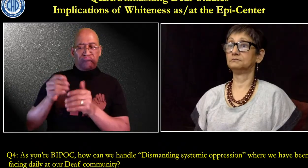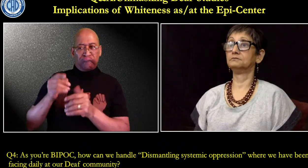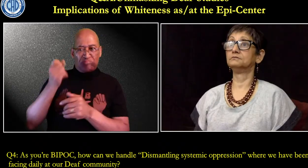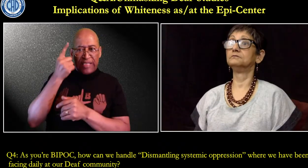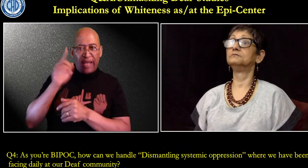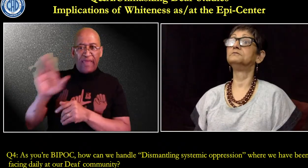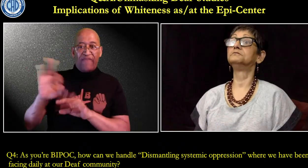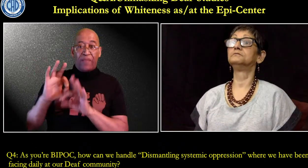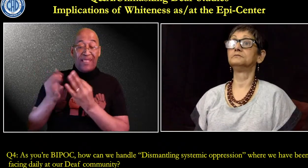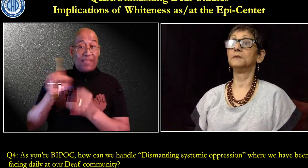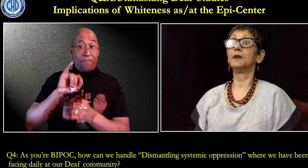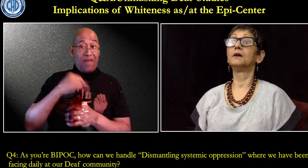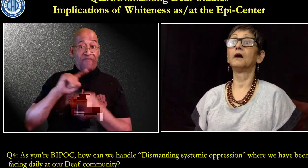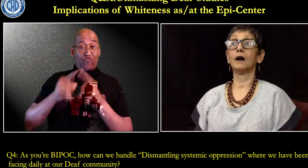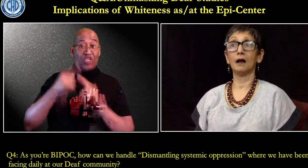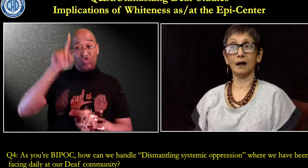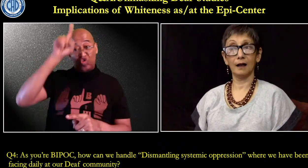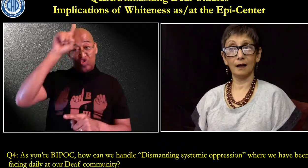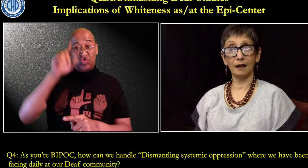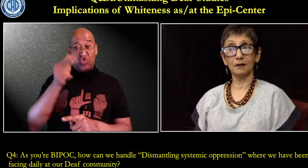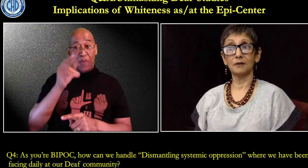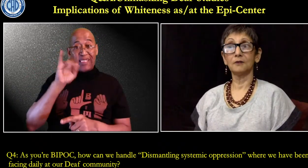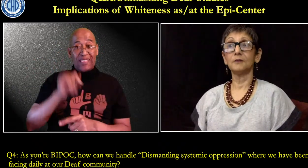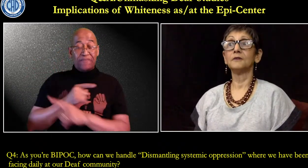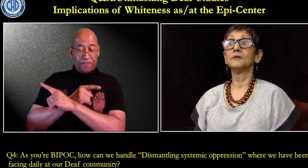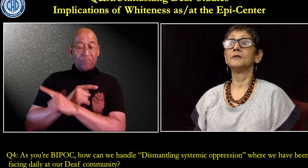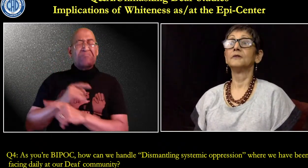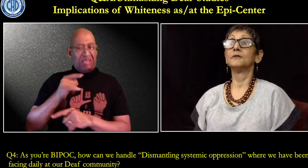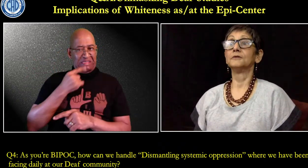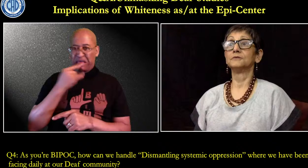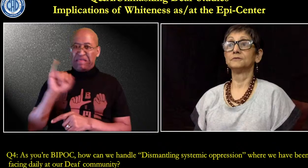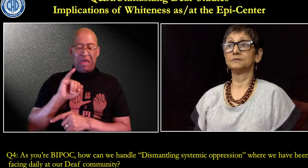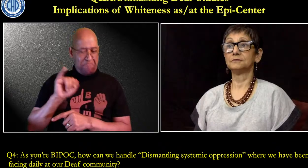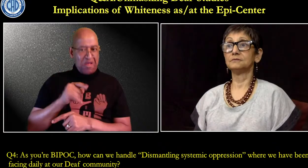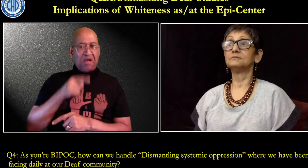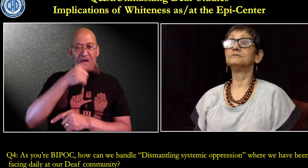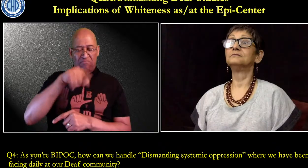and learning more about that, understanding about their family,